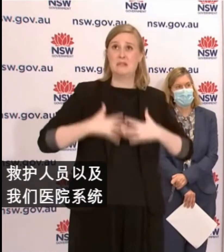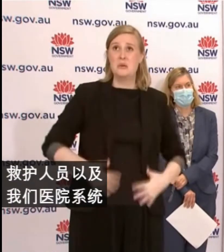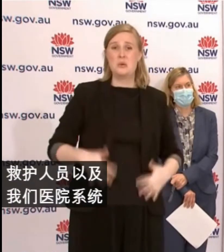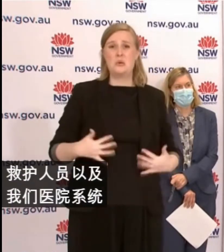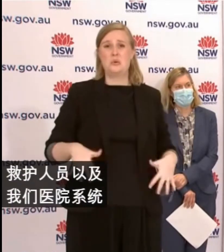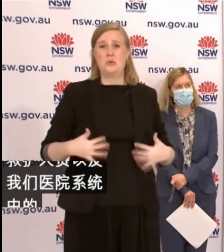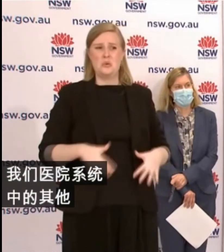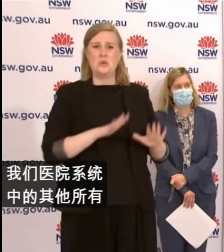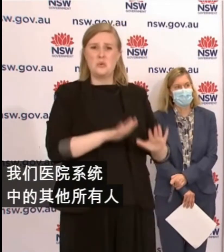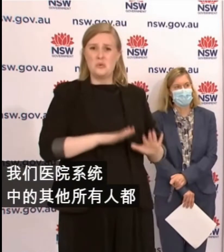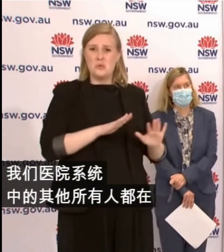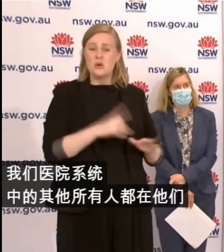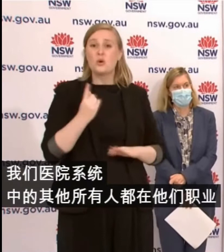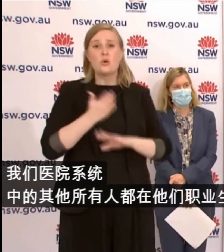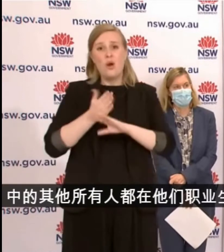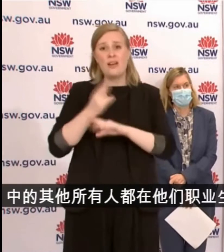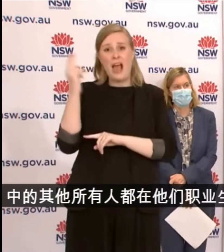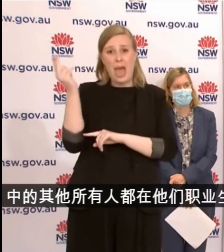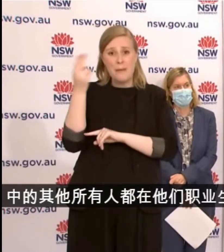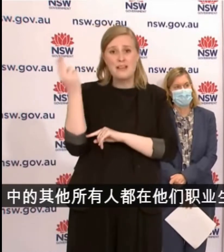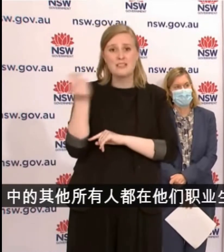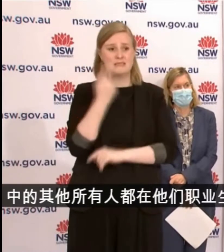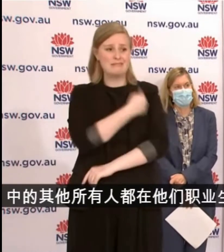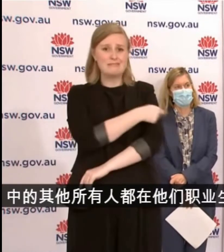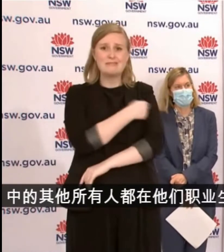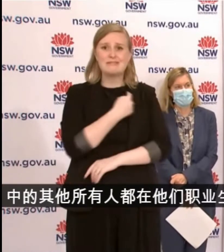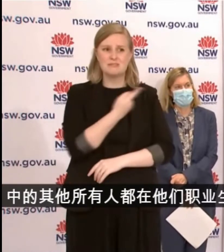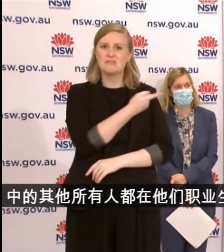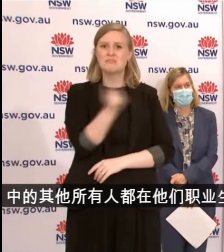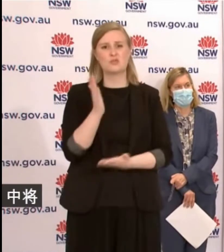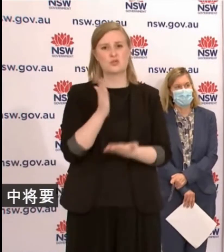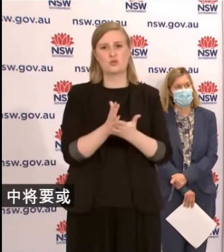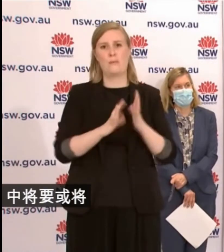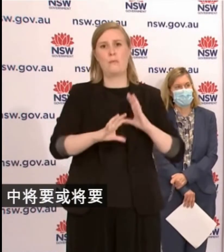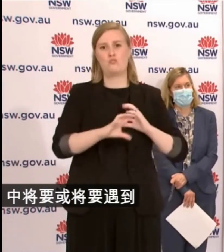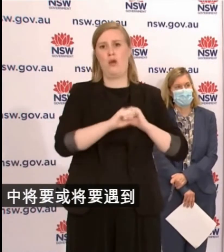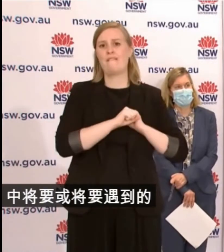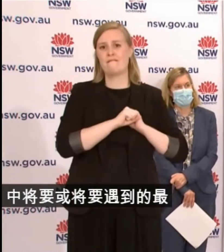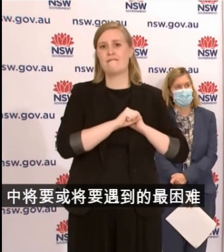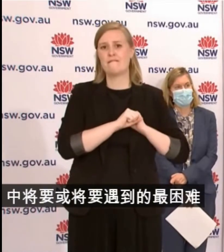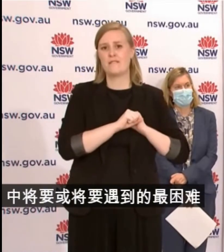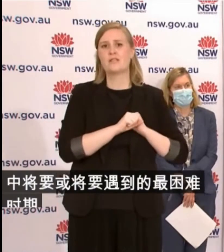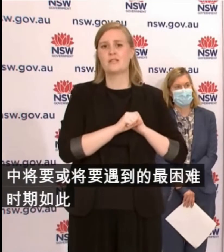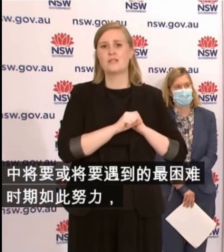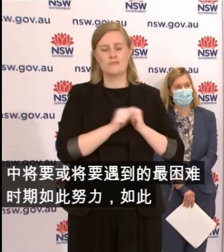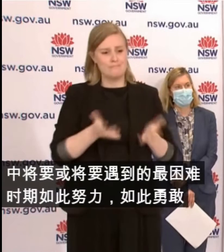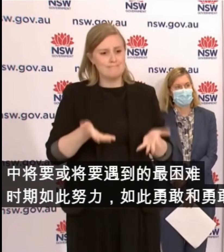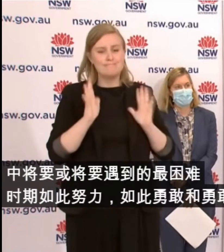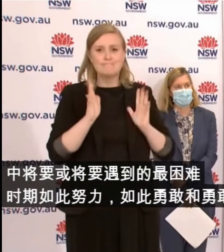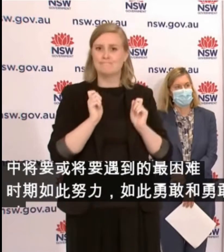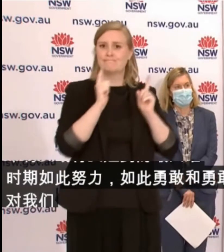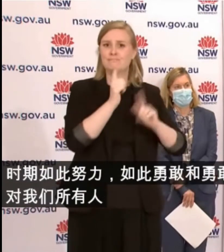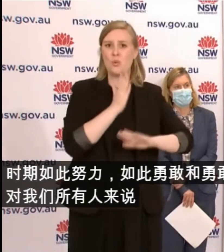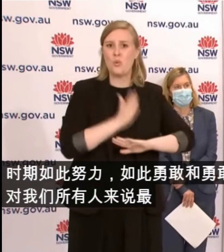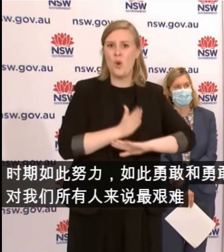system that is working so hard and so courageously and bravely during what will be, or is, the most difficult time in their careers, and what